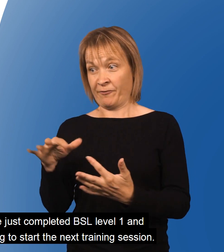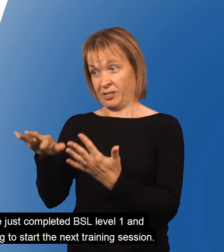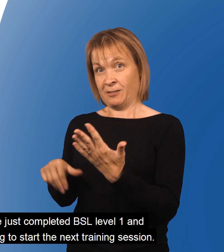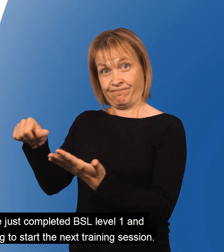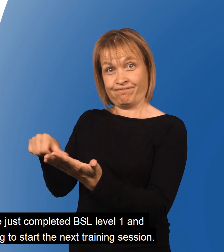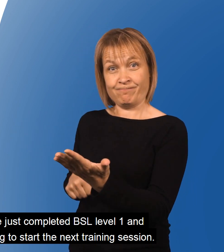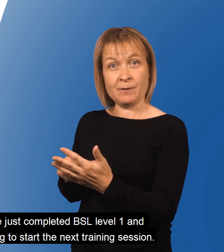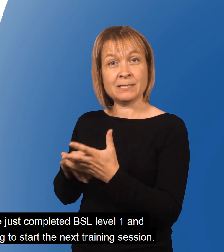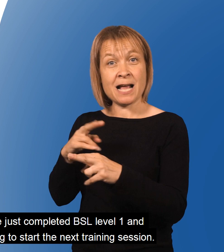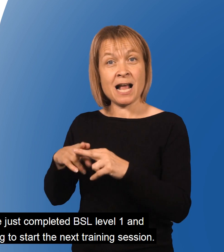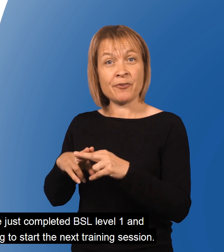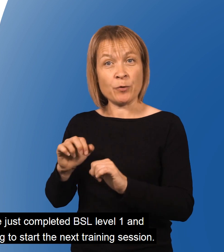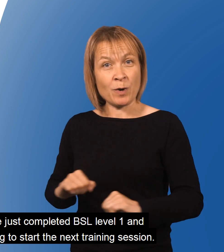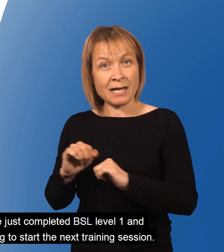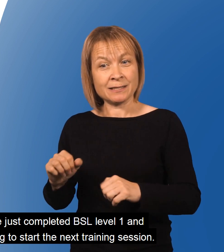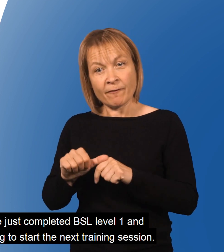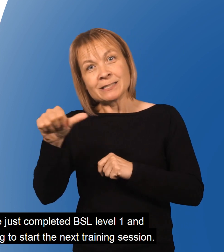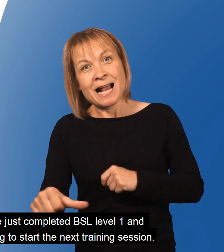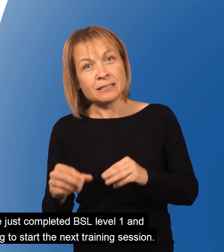to start the next training session.